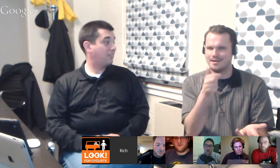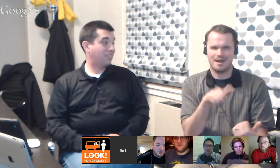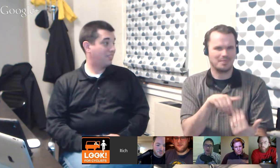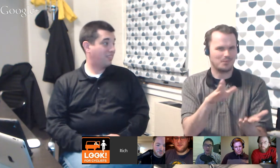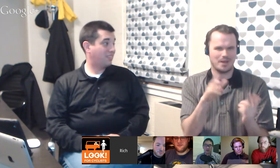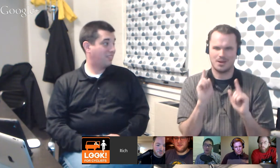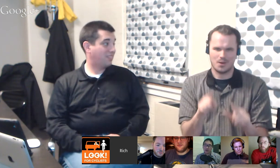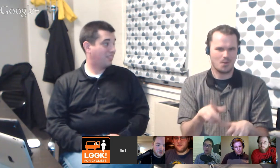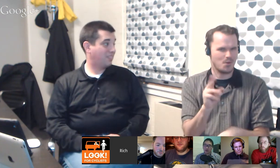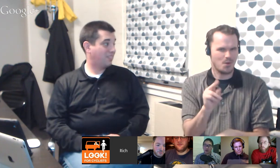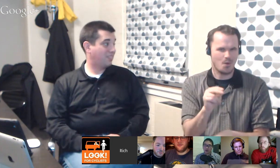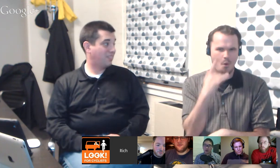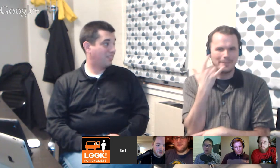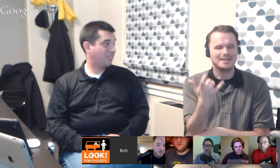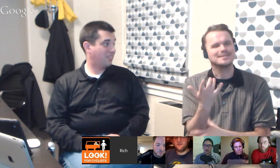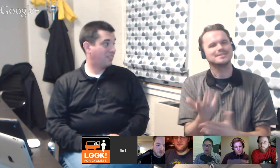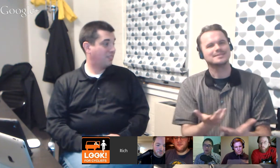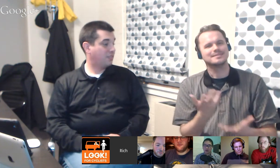Because maybe,